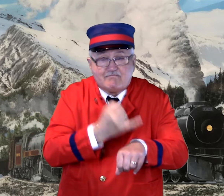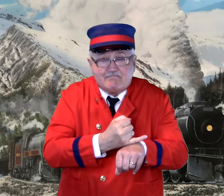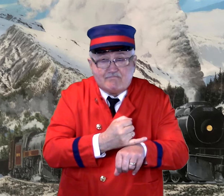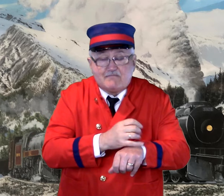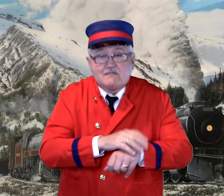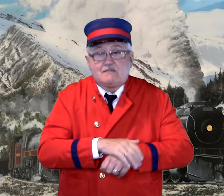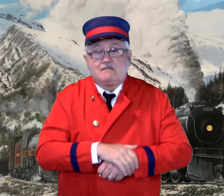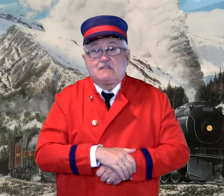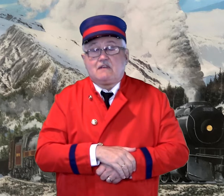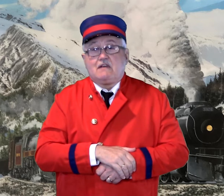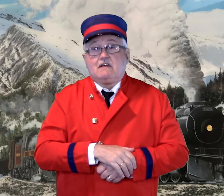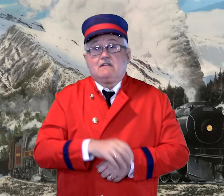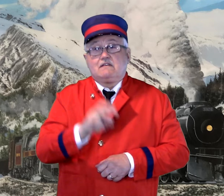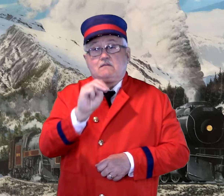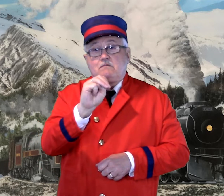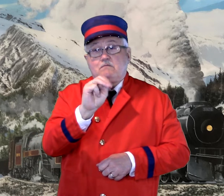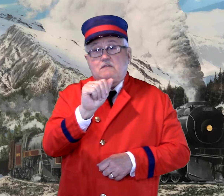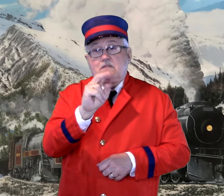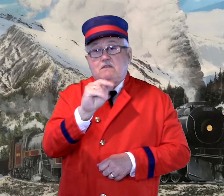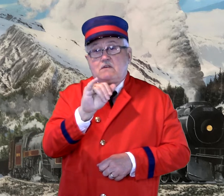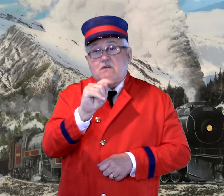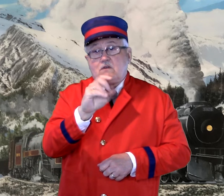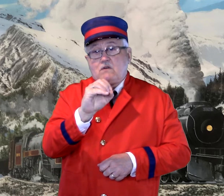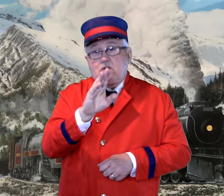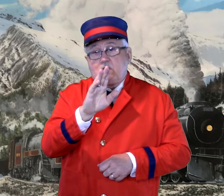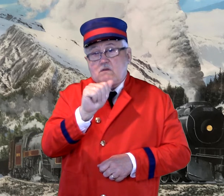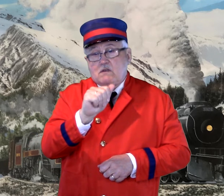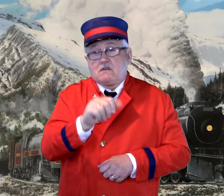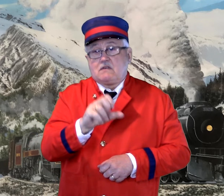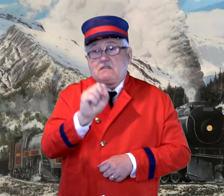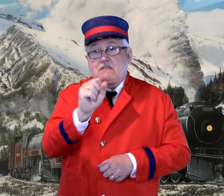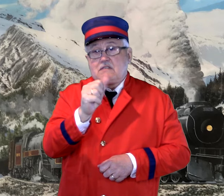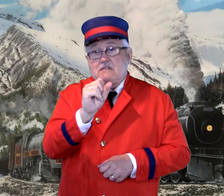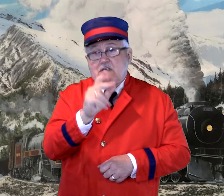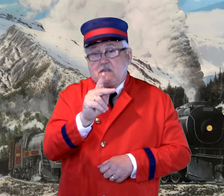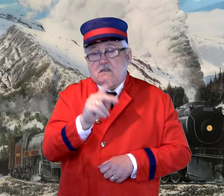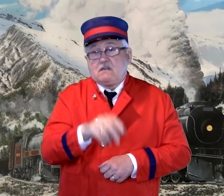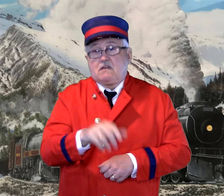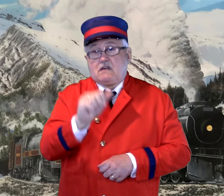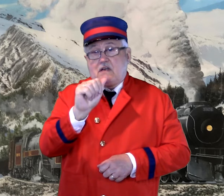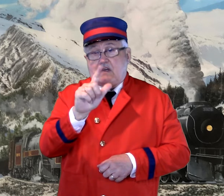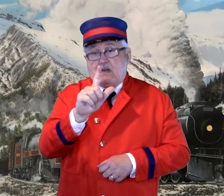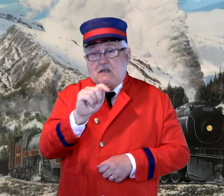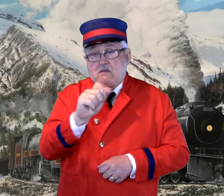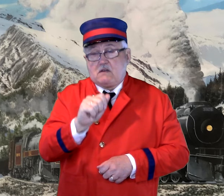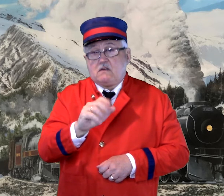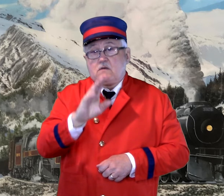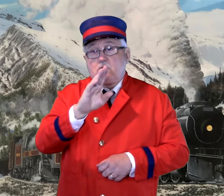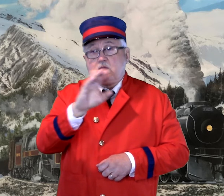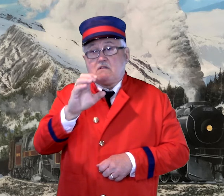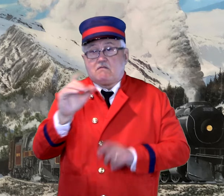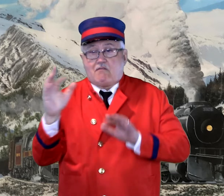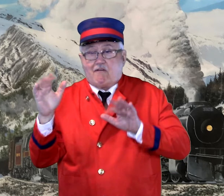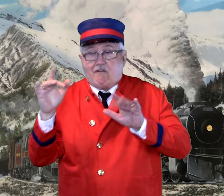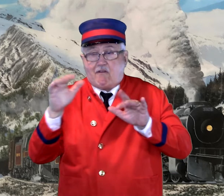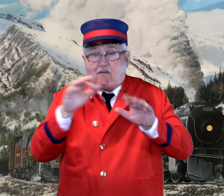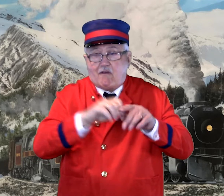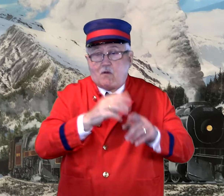attend the school for the deaf there. And in the prairies, so Manitoba, Saskatchewan, Alberta, and